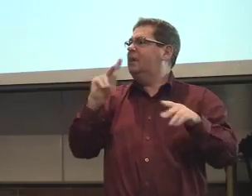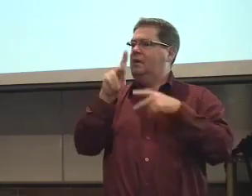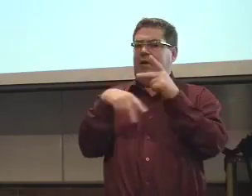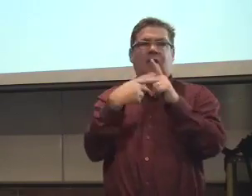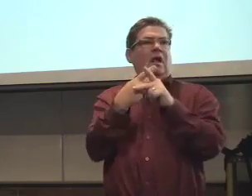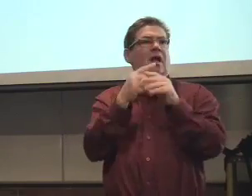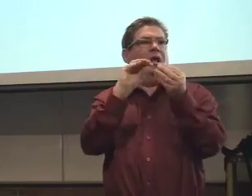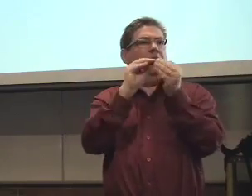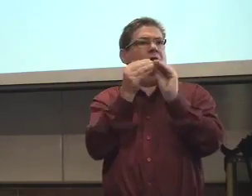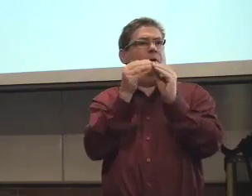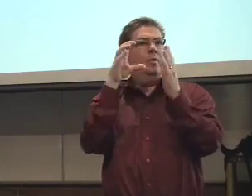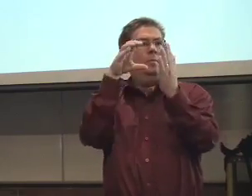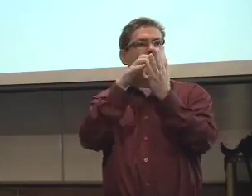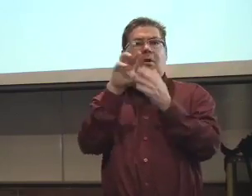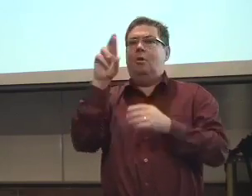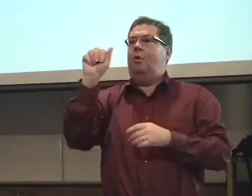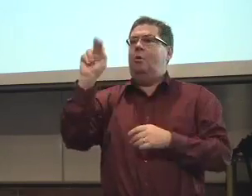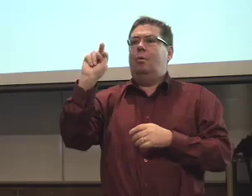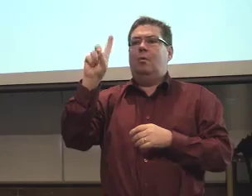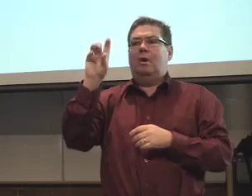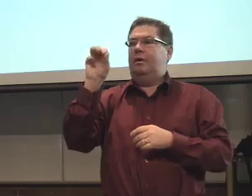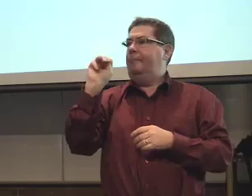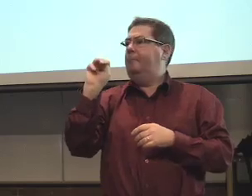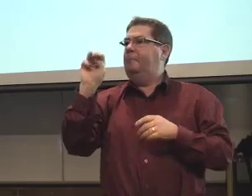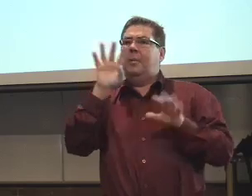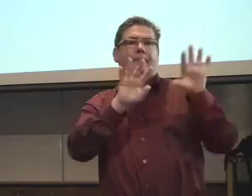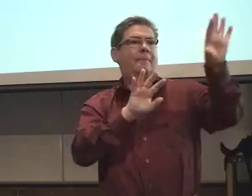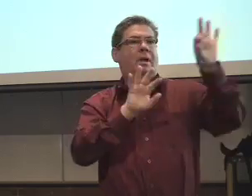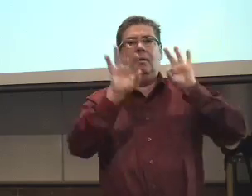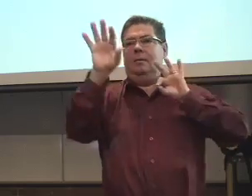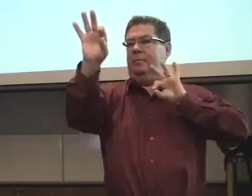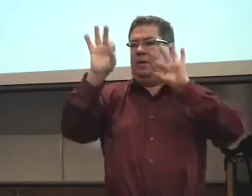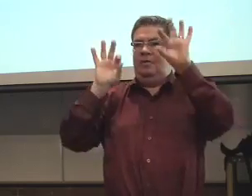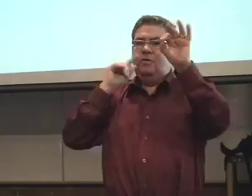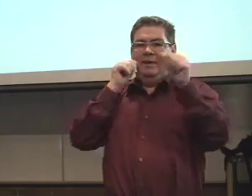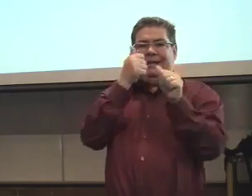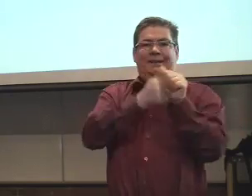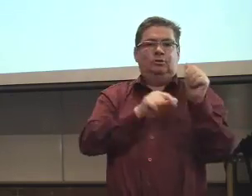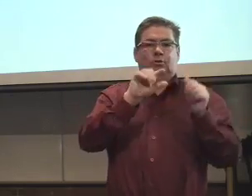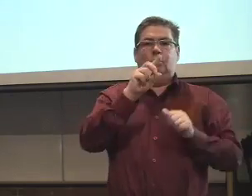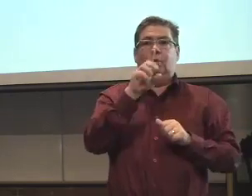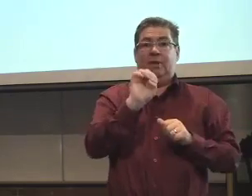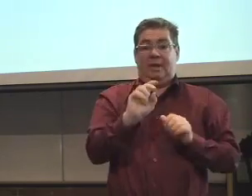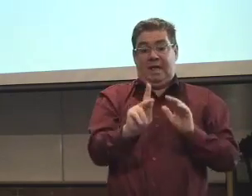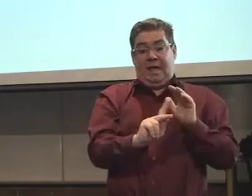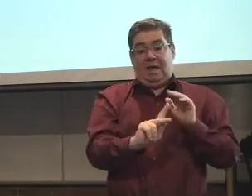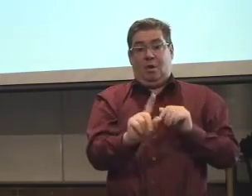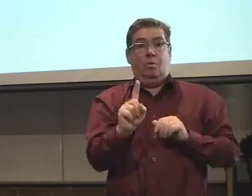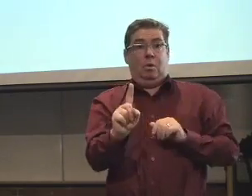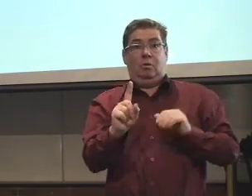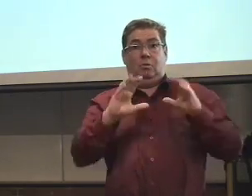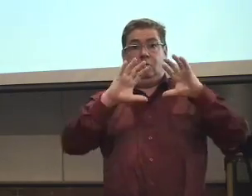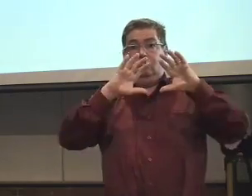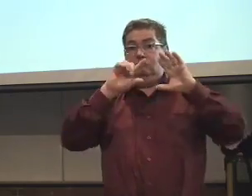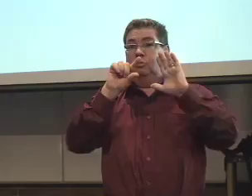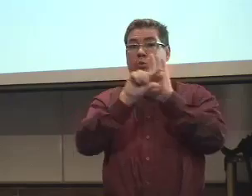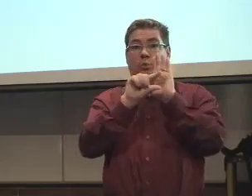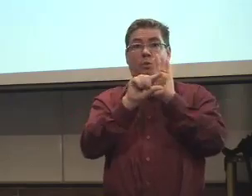I randomly just picked out a chunk at each level. So at the beginning K1 level, you have simple